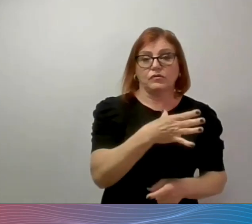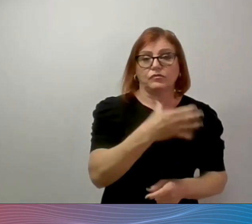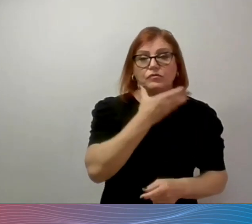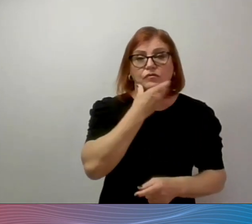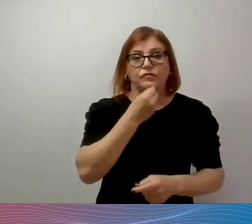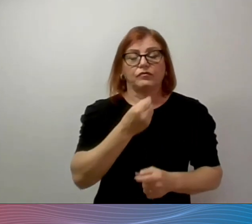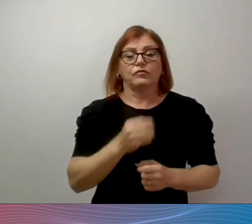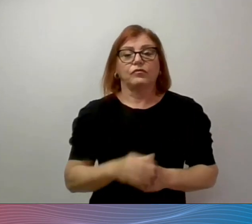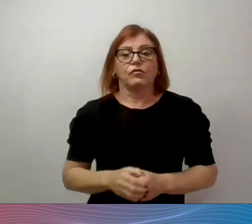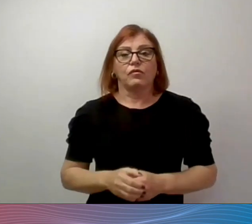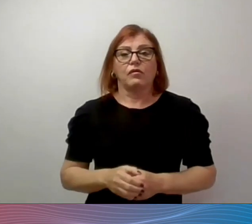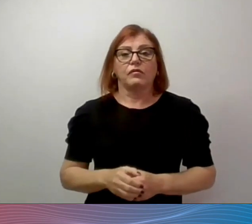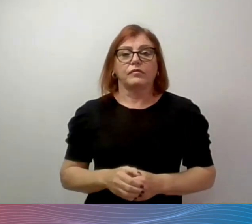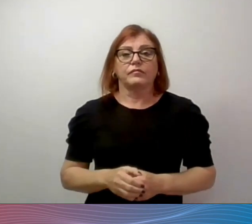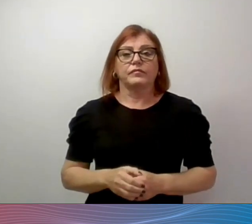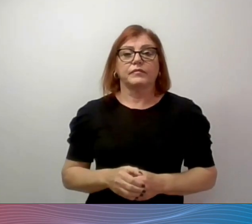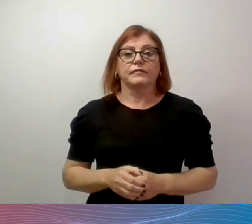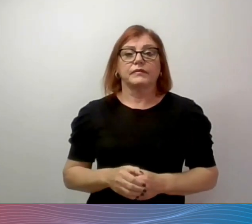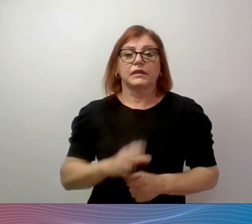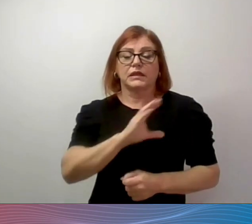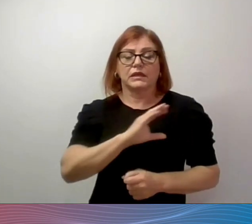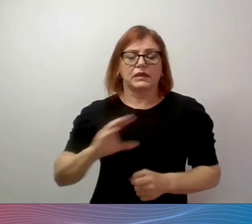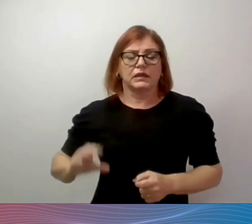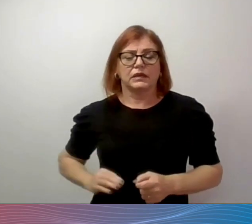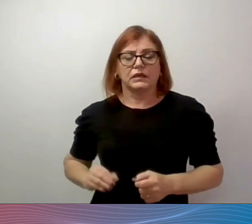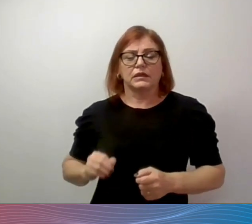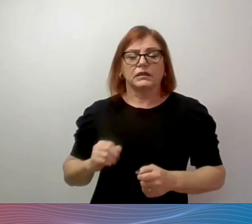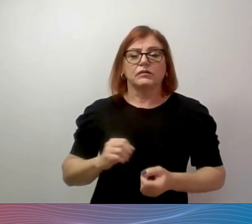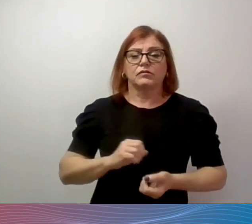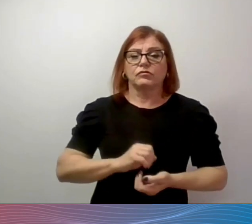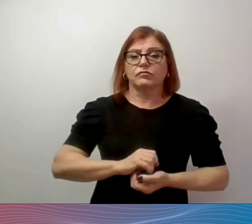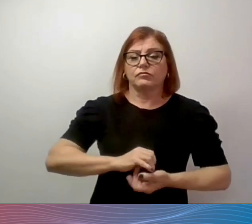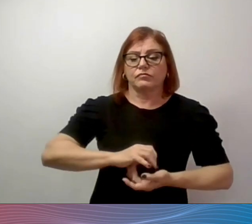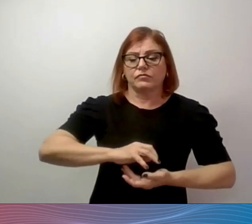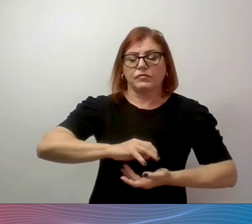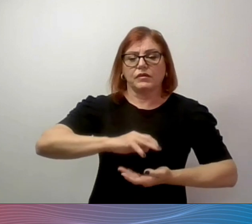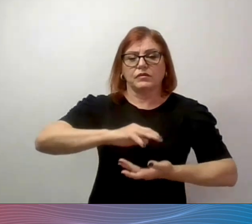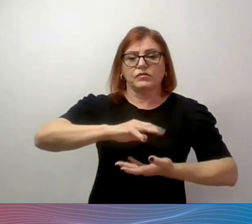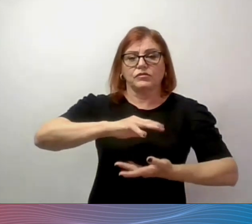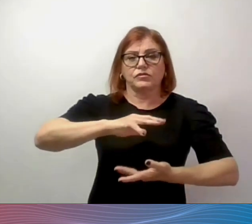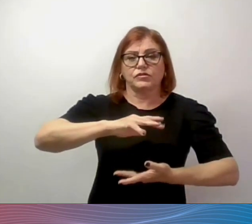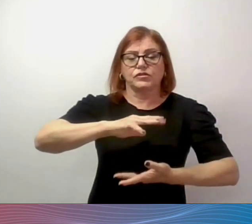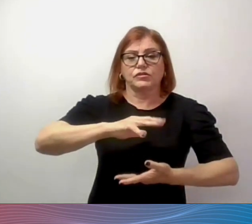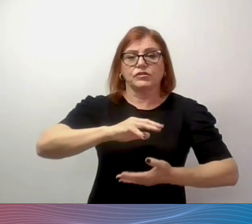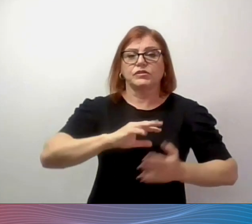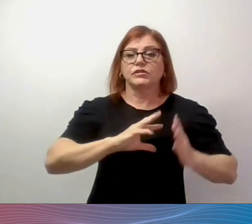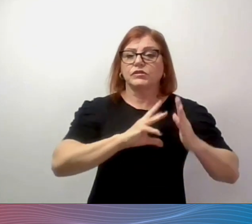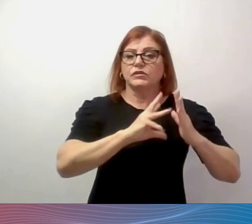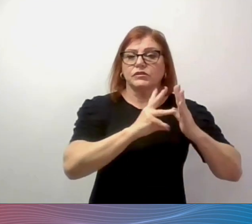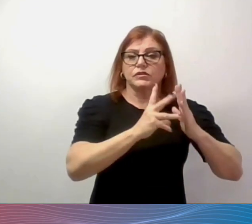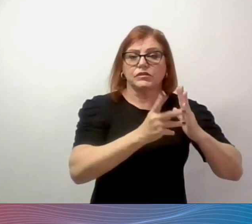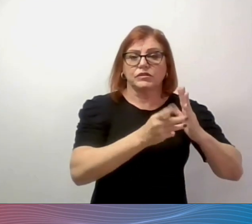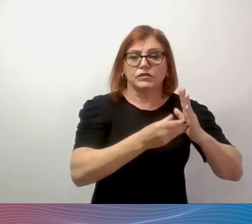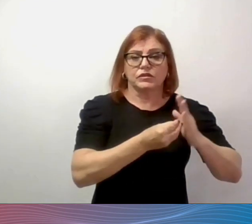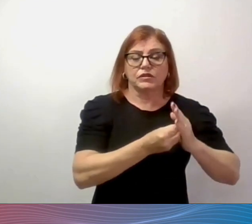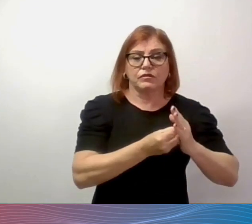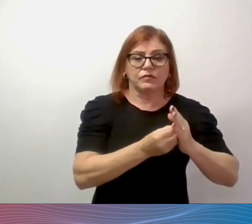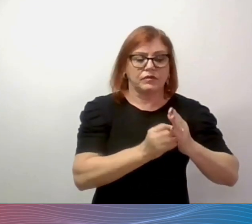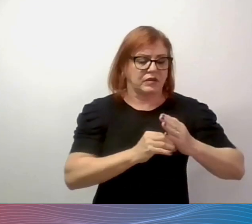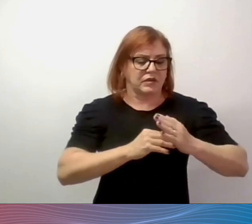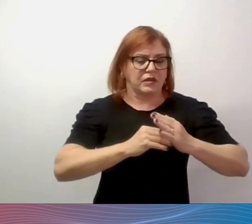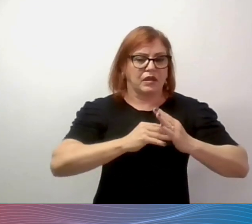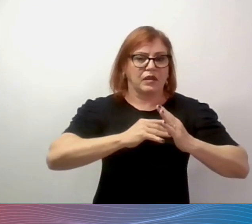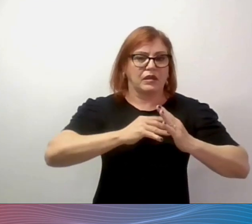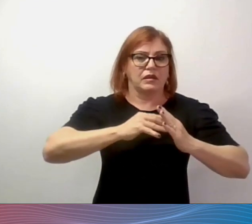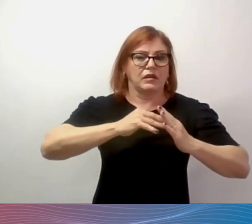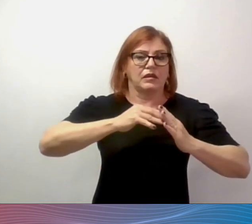verdade. Because he filled the church with his truth. Nós andamos na verdade. We walk in truth. As nossas obras, as nossas